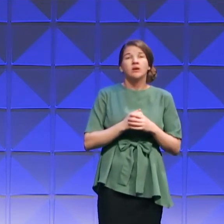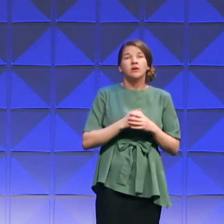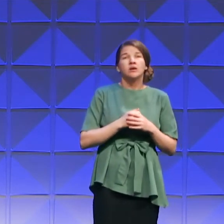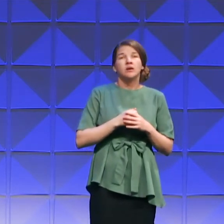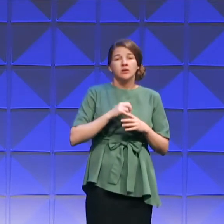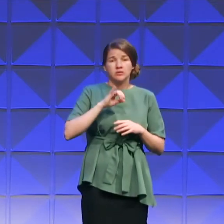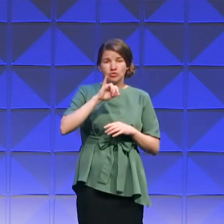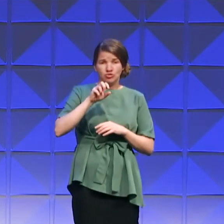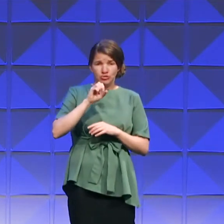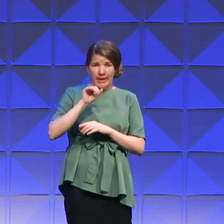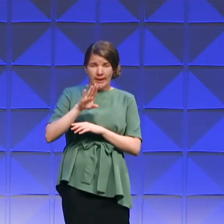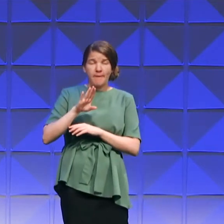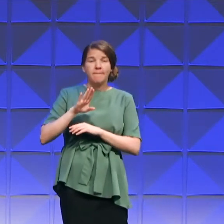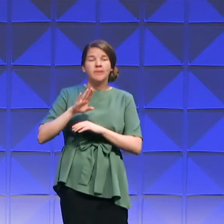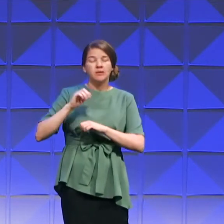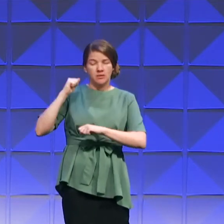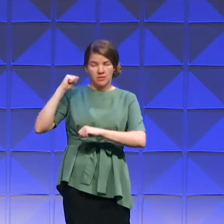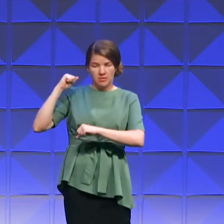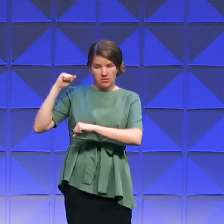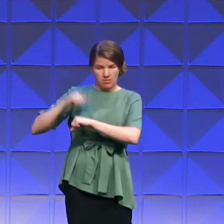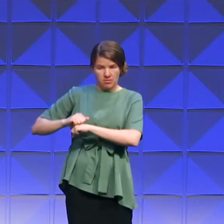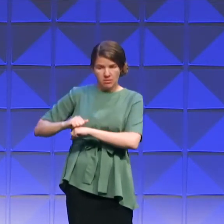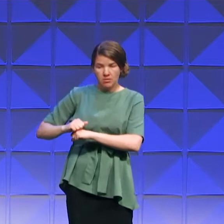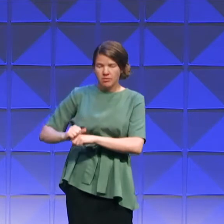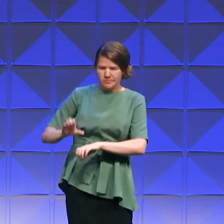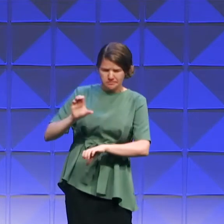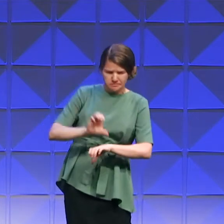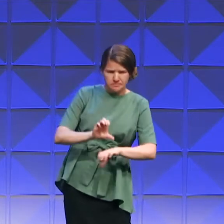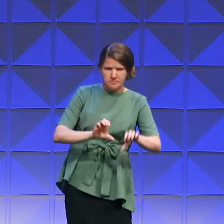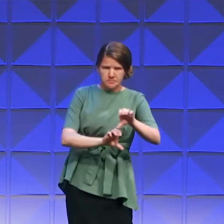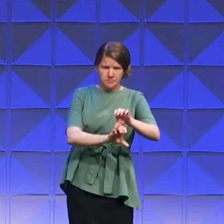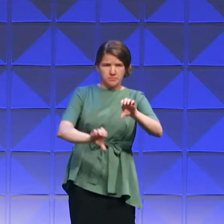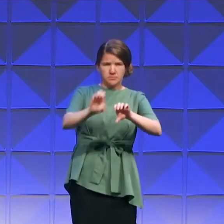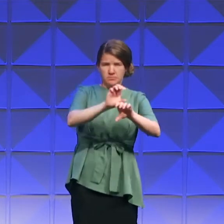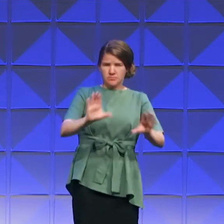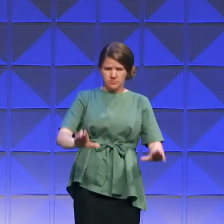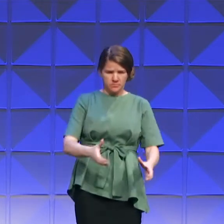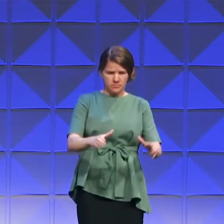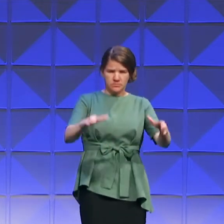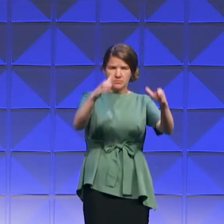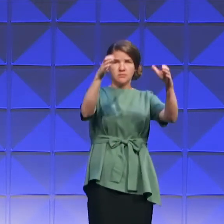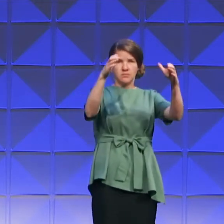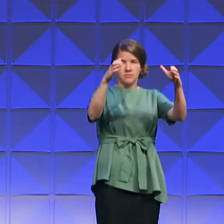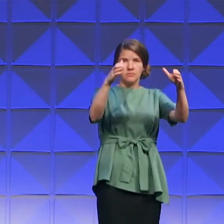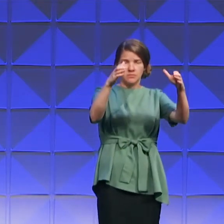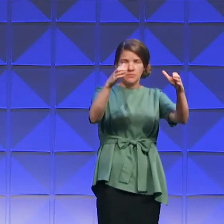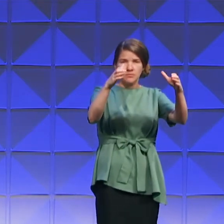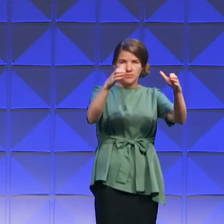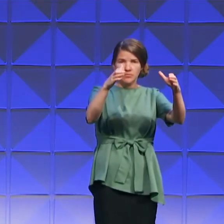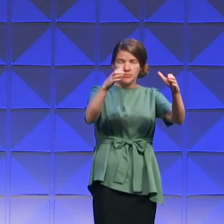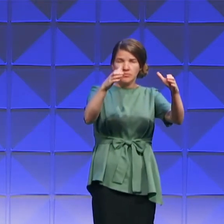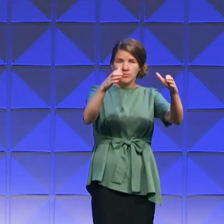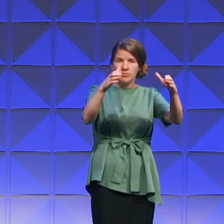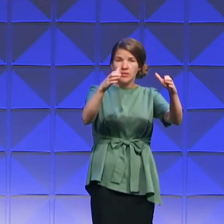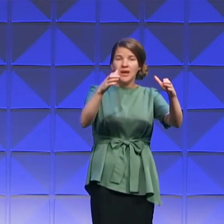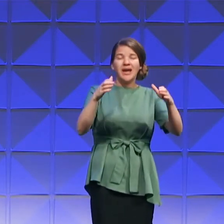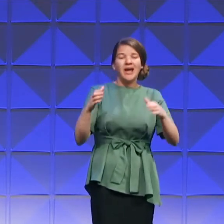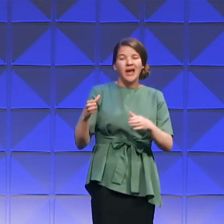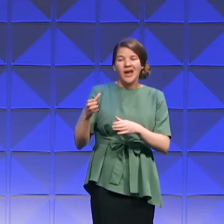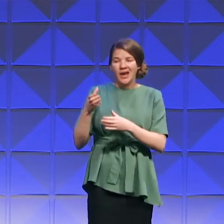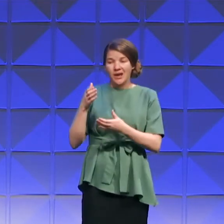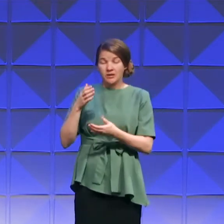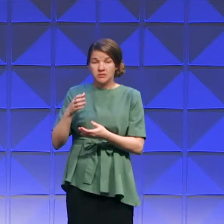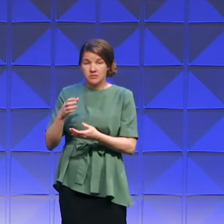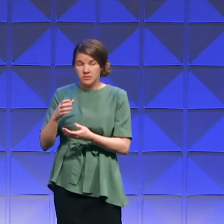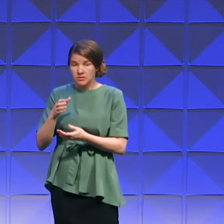up a pillar in the place where he talked with him, even a pillar of stone. And he poured a drink offering